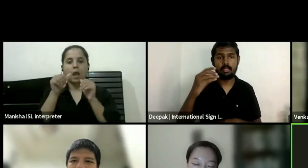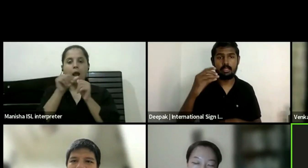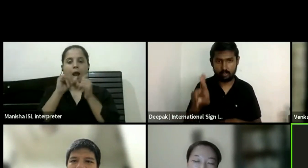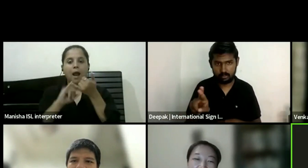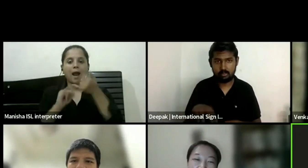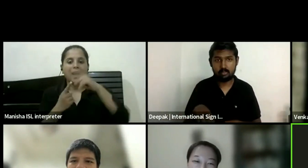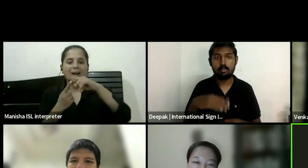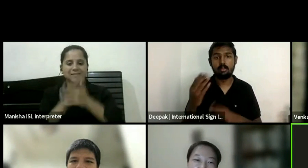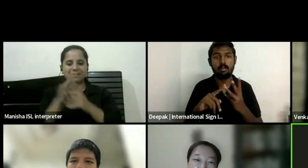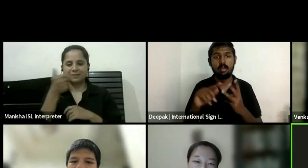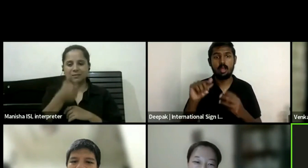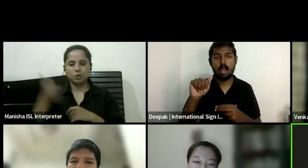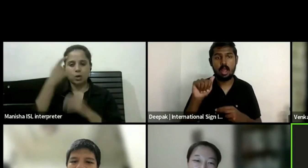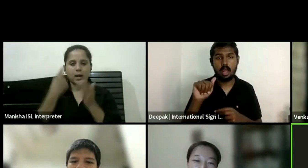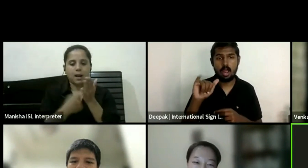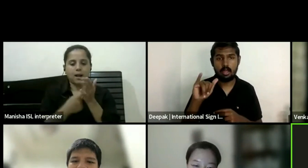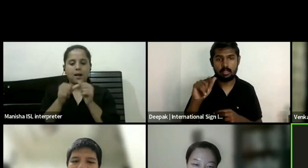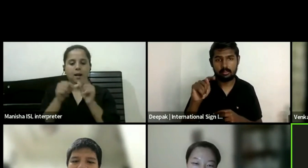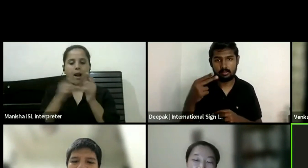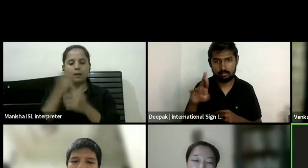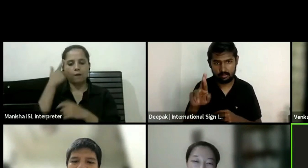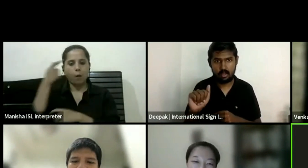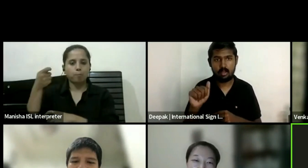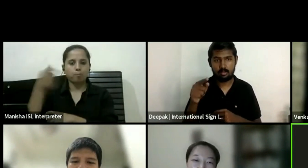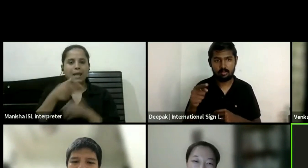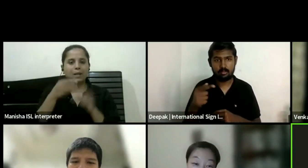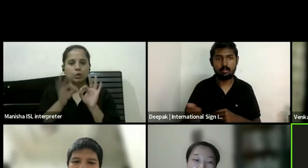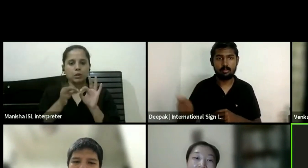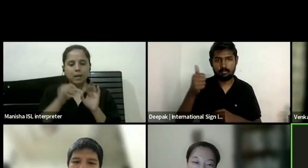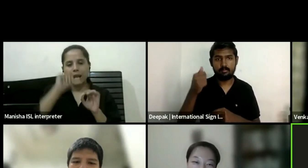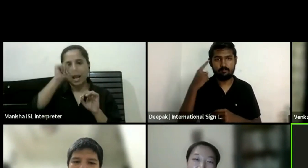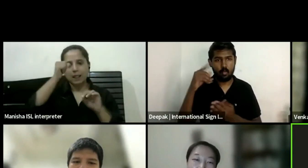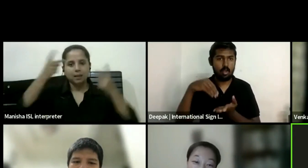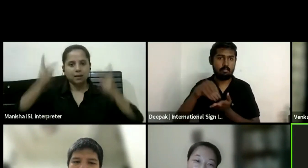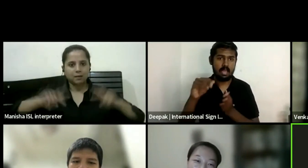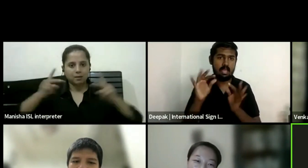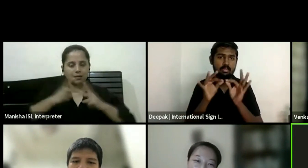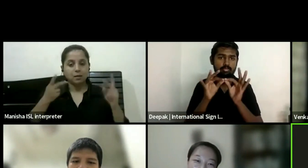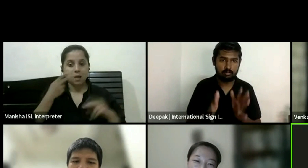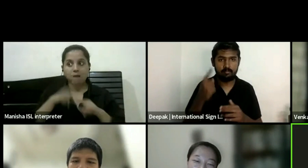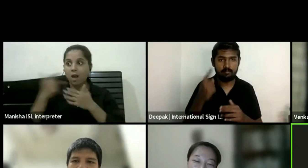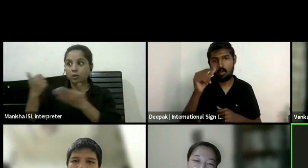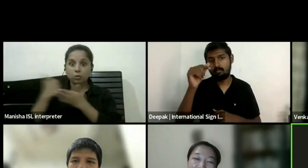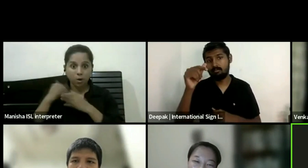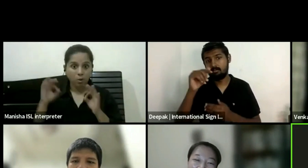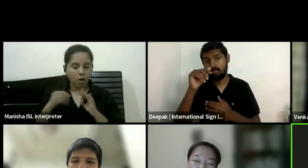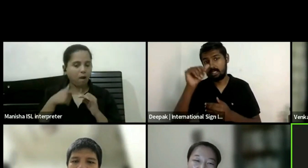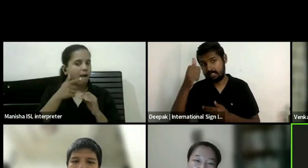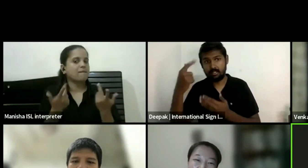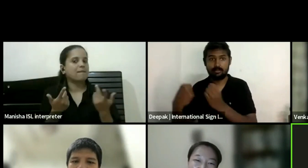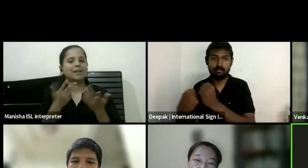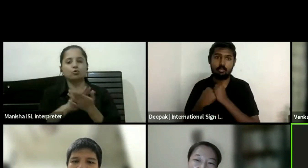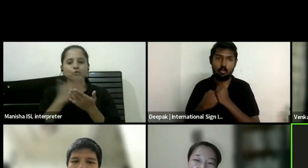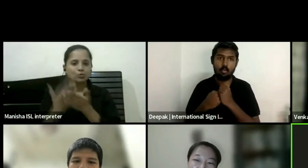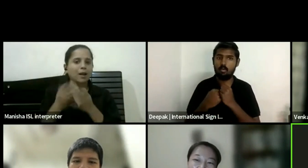Hindi translation and documentation. Without these helps, it will not be possible to do